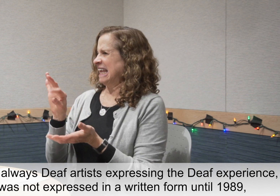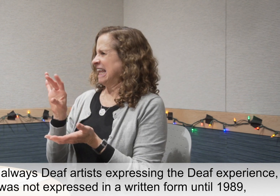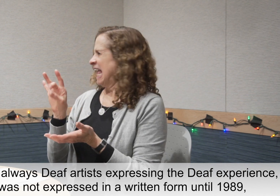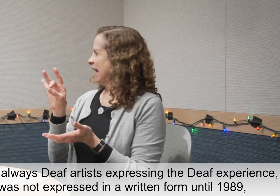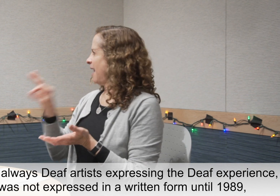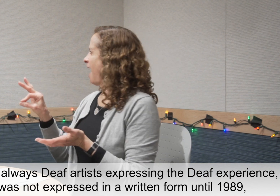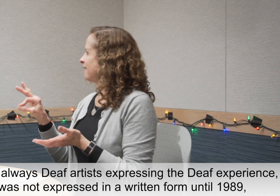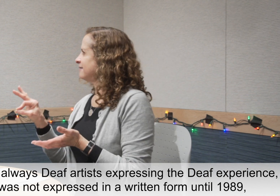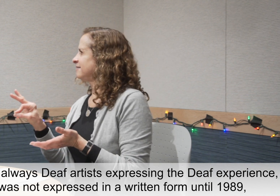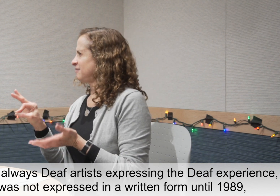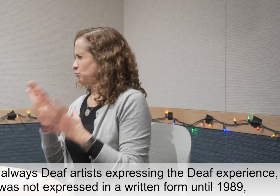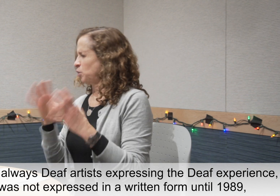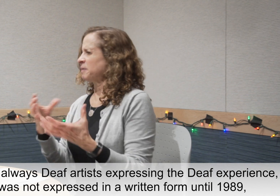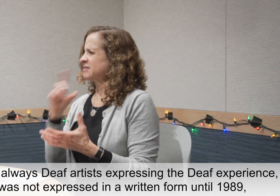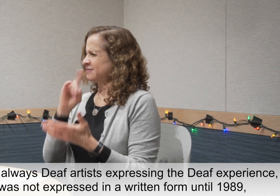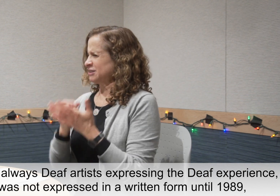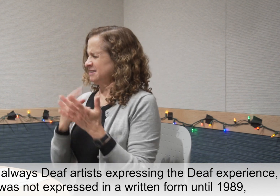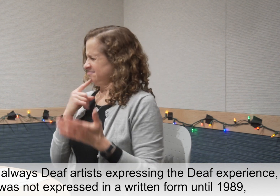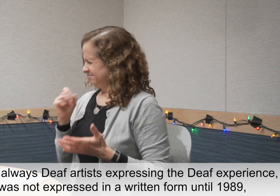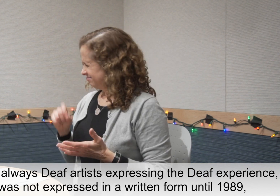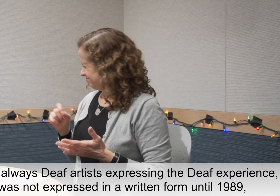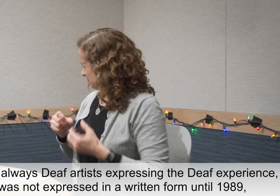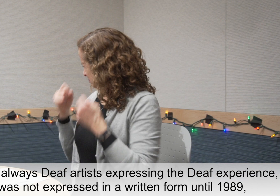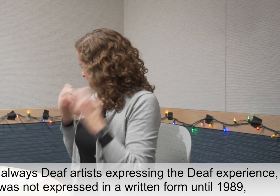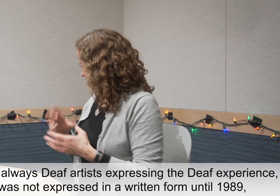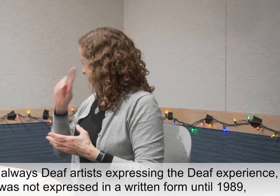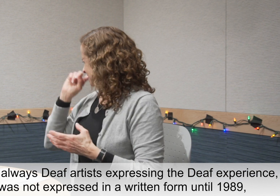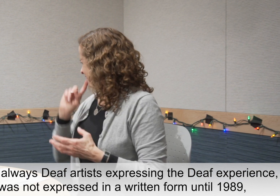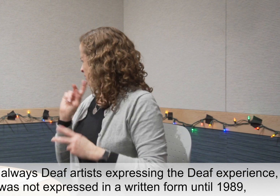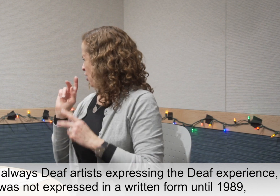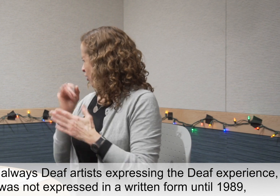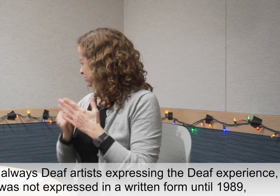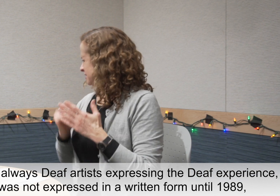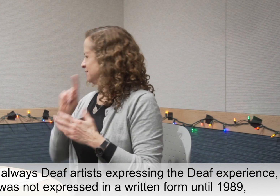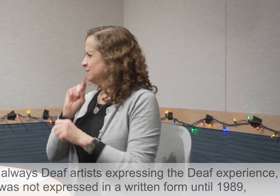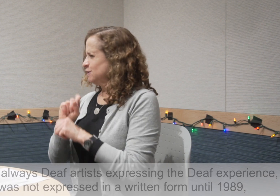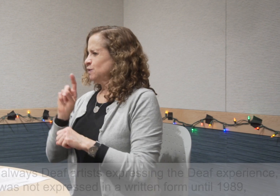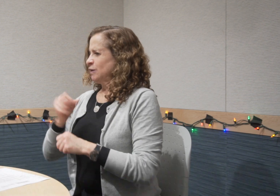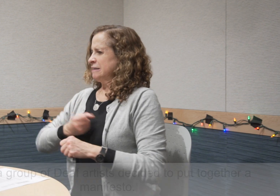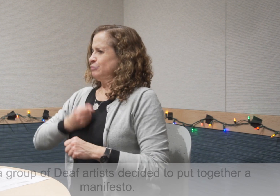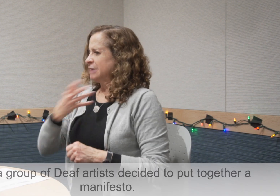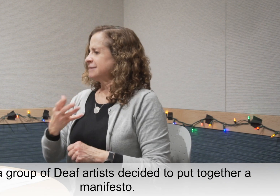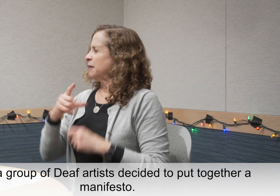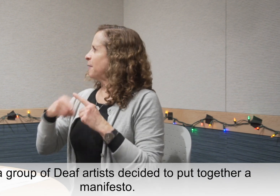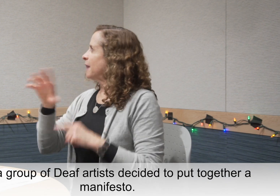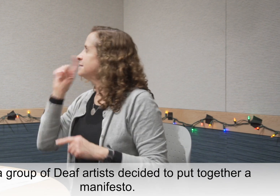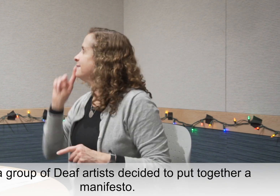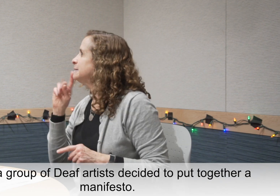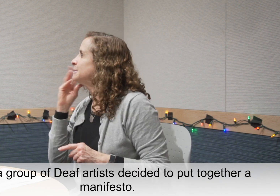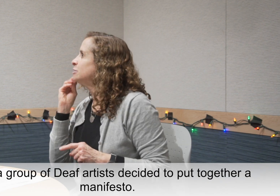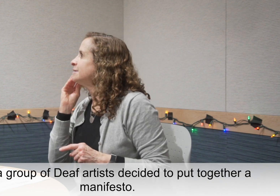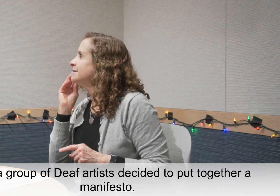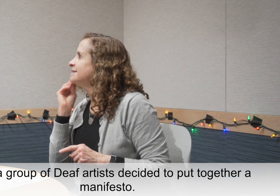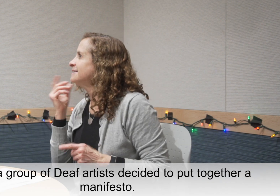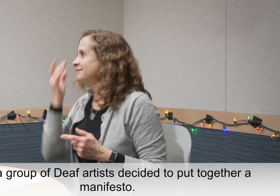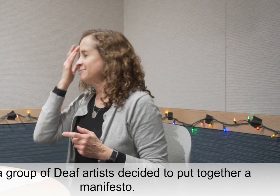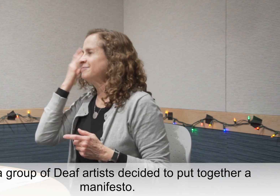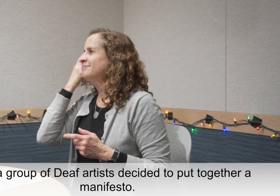we've, started, in many, many years ago, 89, we said deaf artists need to express themselves